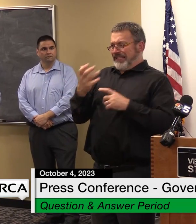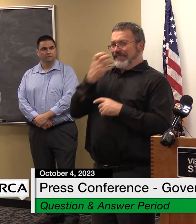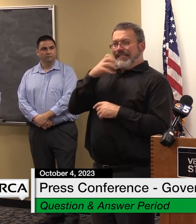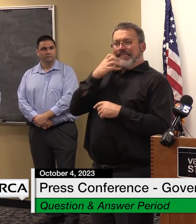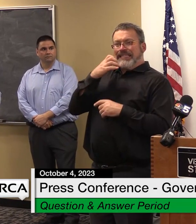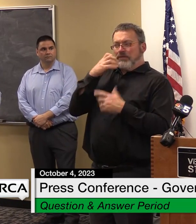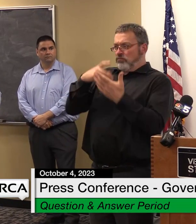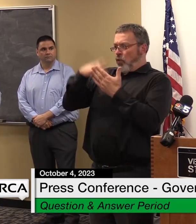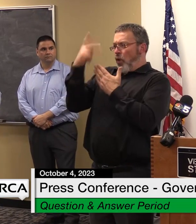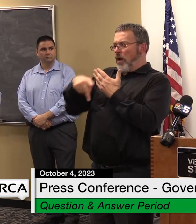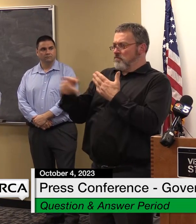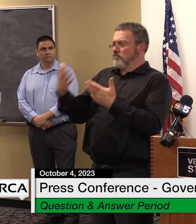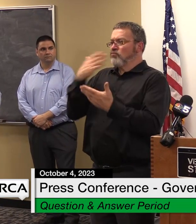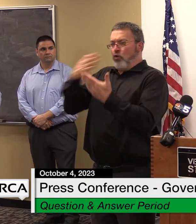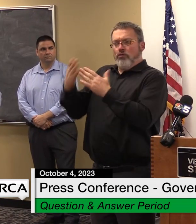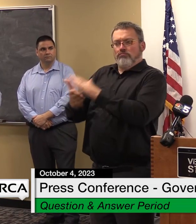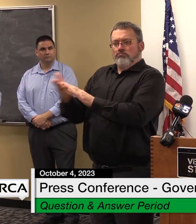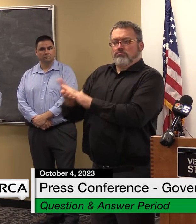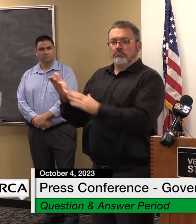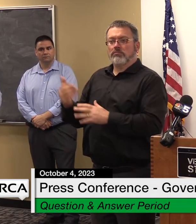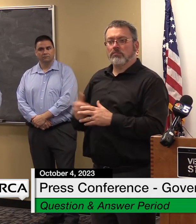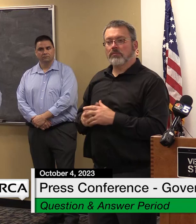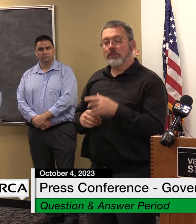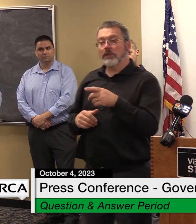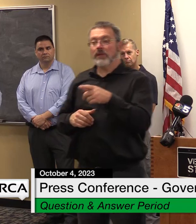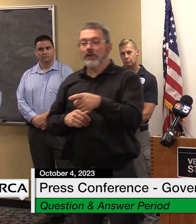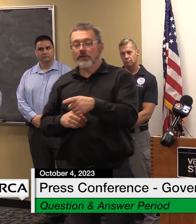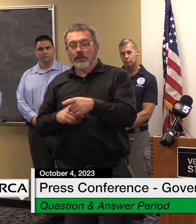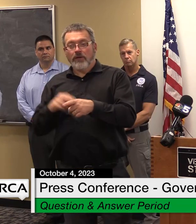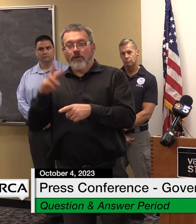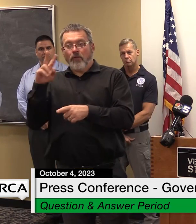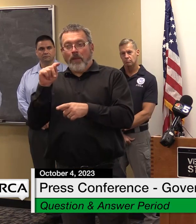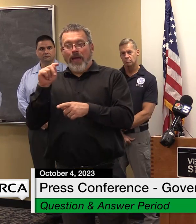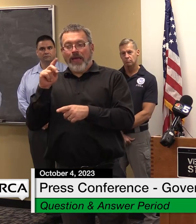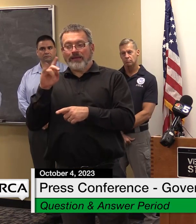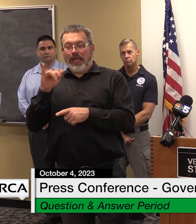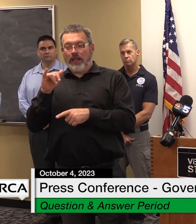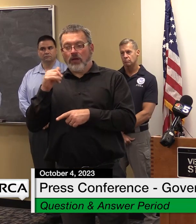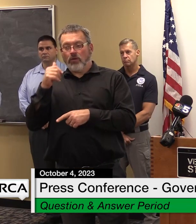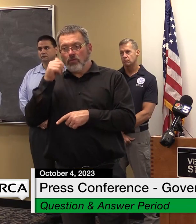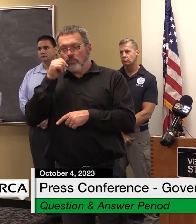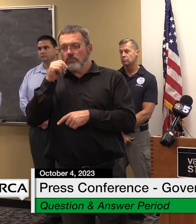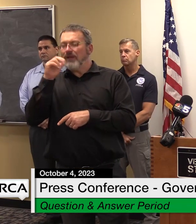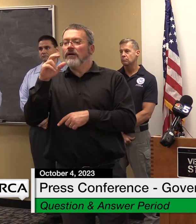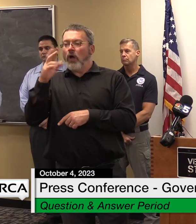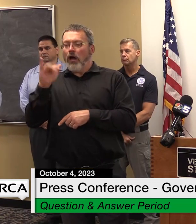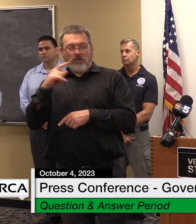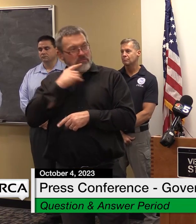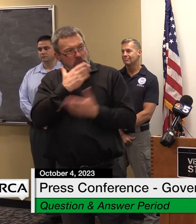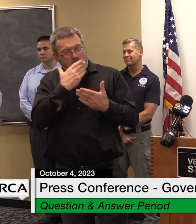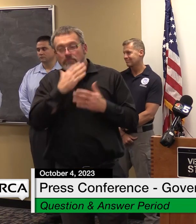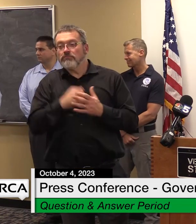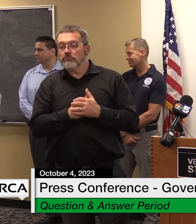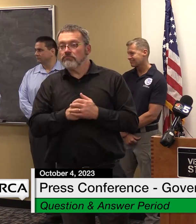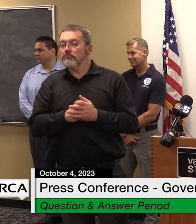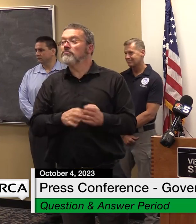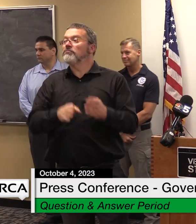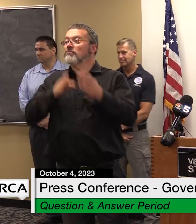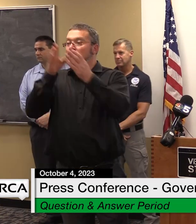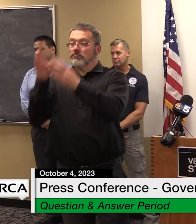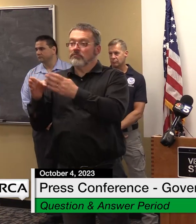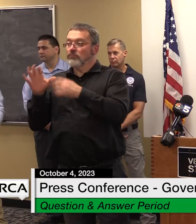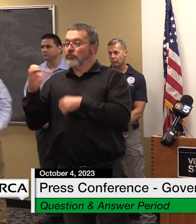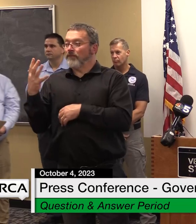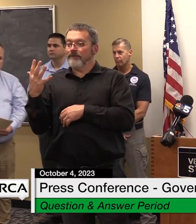programs, wood heat. Thank you. Sorry. For Deputy Commissioner Batesy, we were speaking